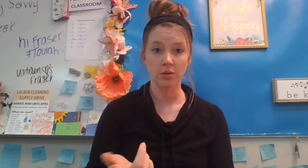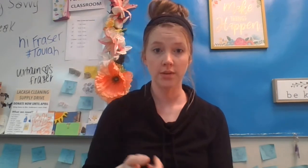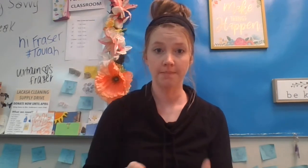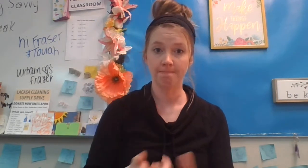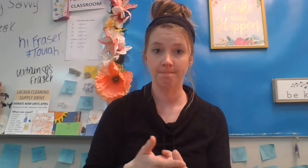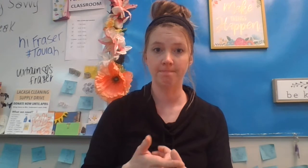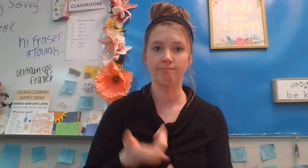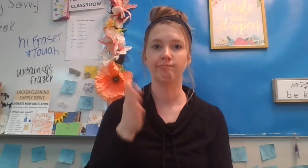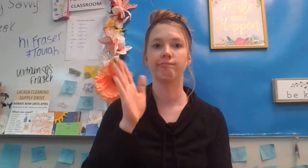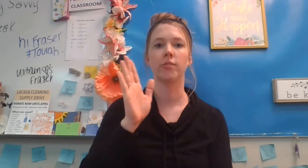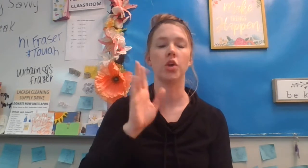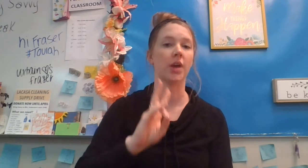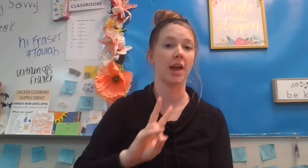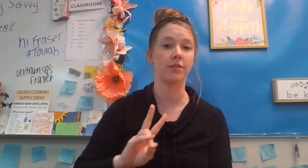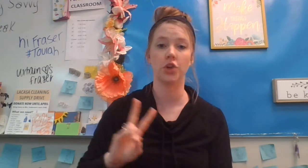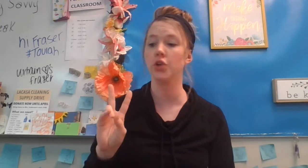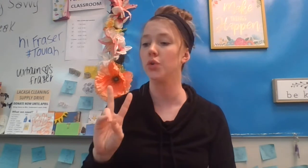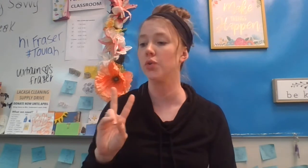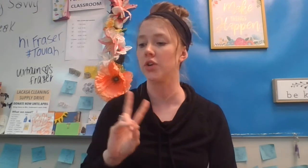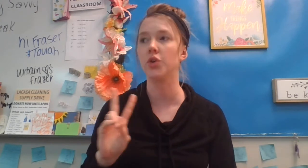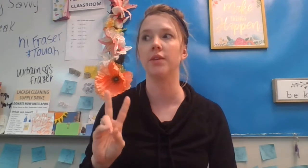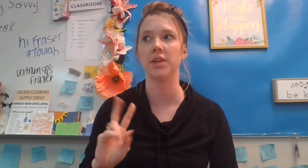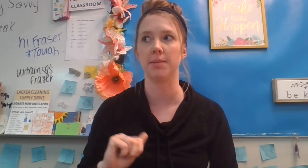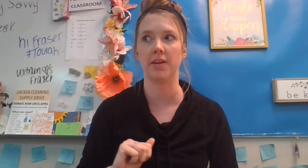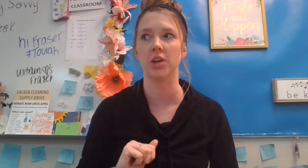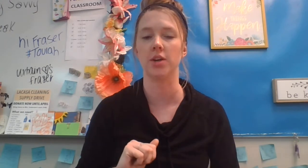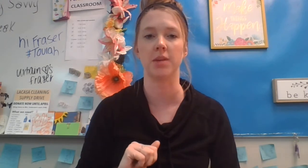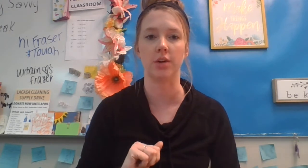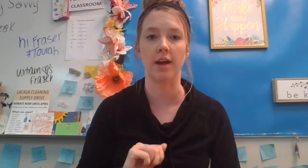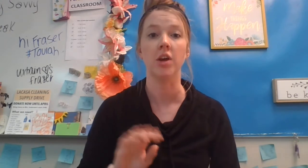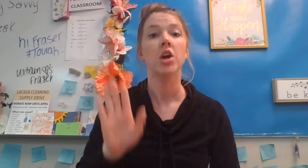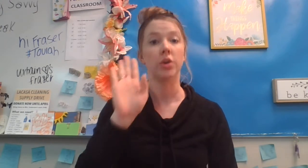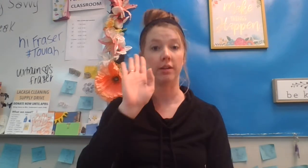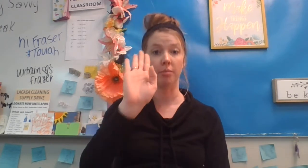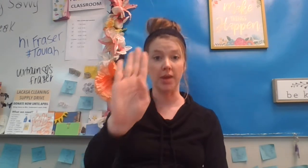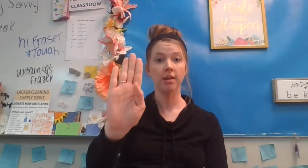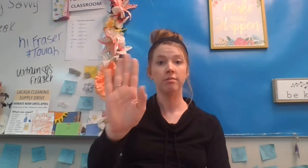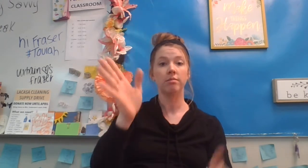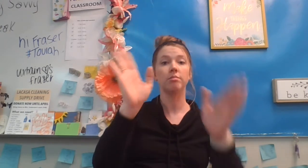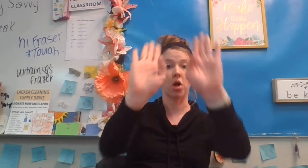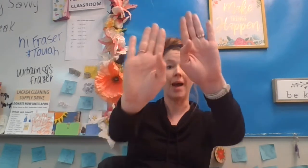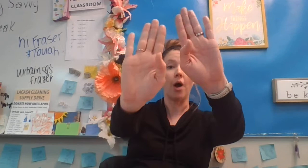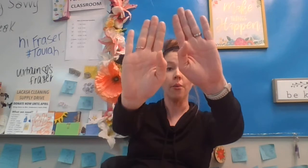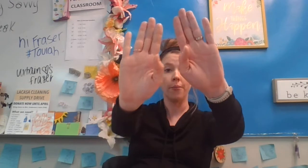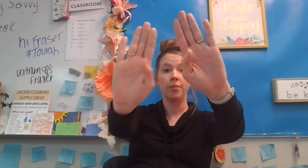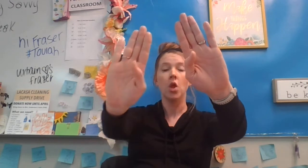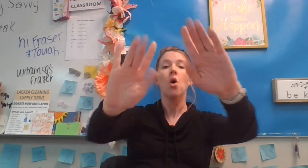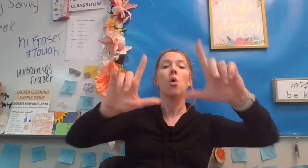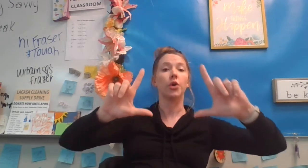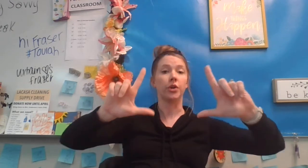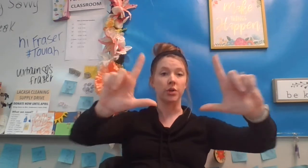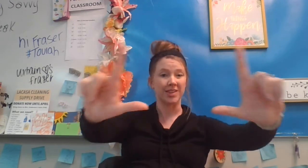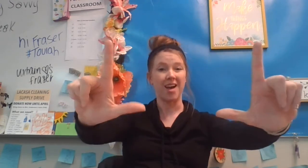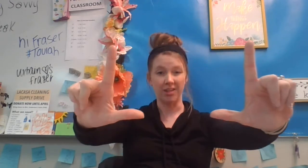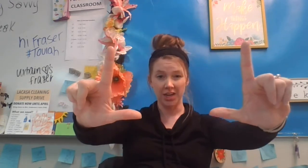Windows, you can have there's two different types of hand shapes that you can have. You can have B, palm out, or you can use the L hand